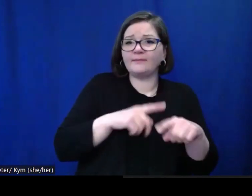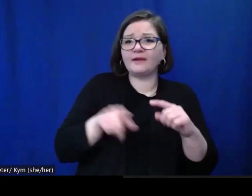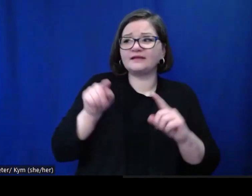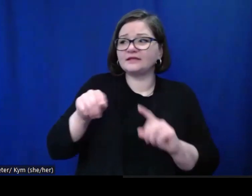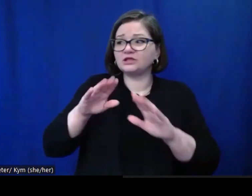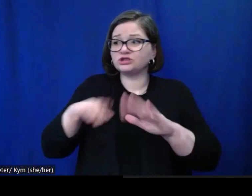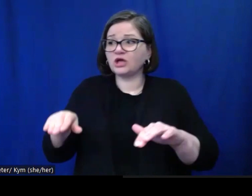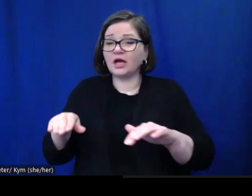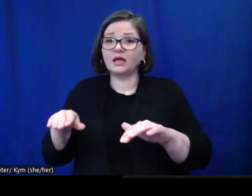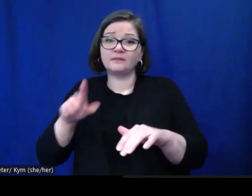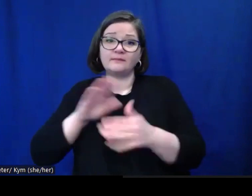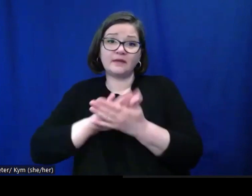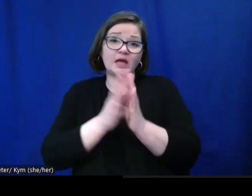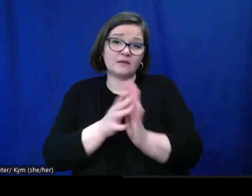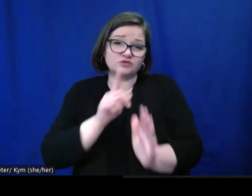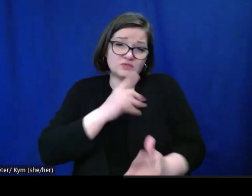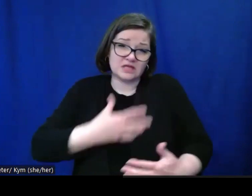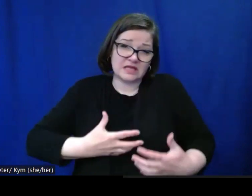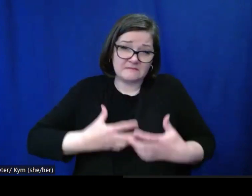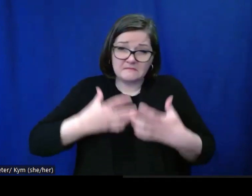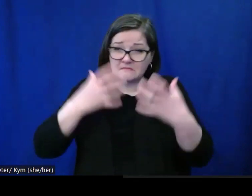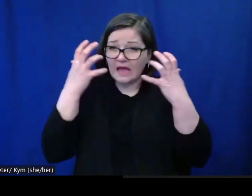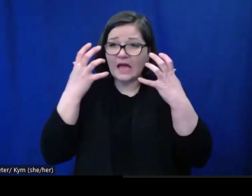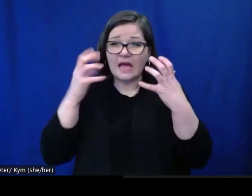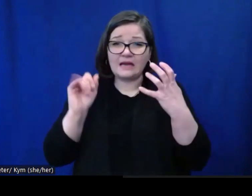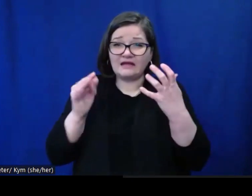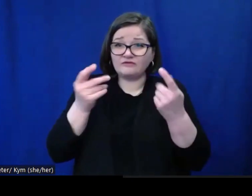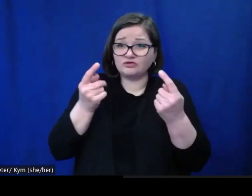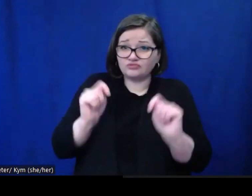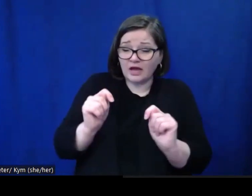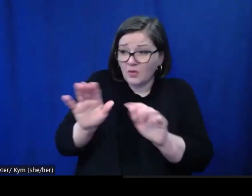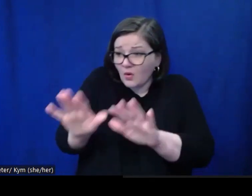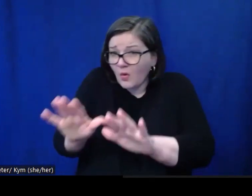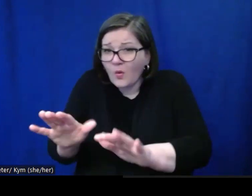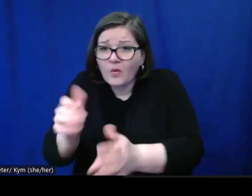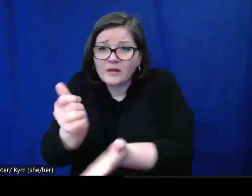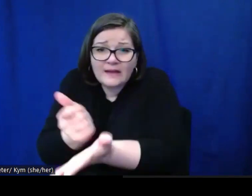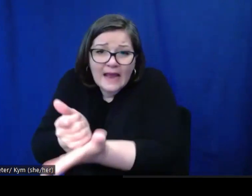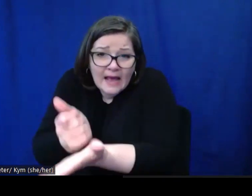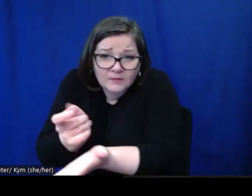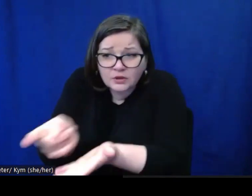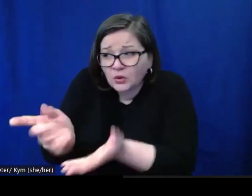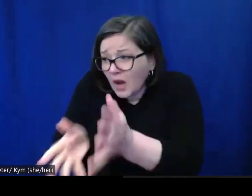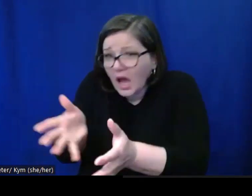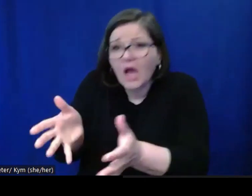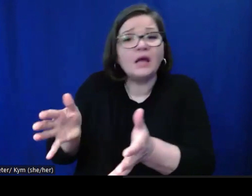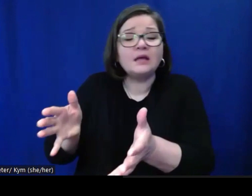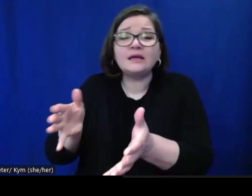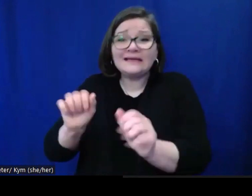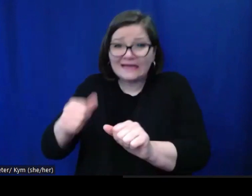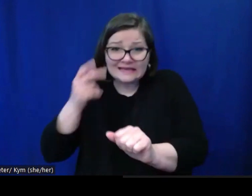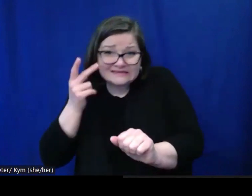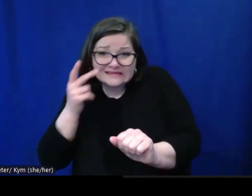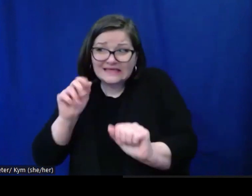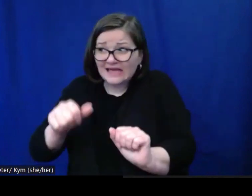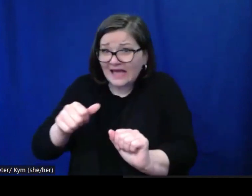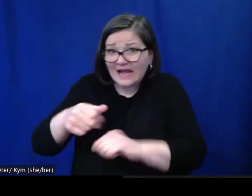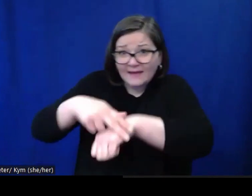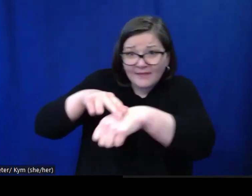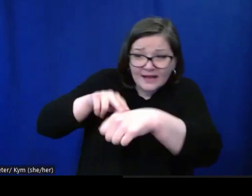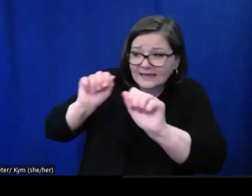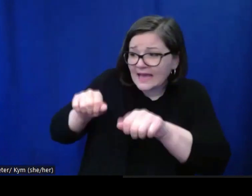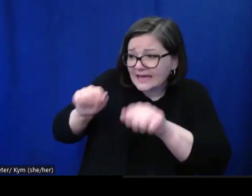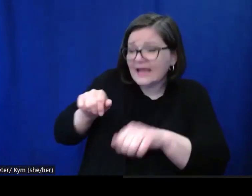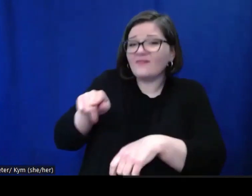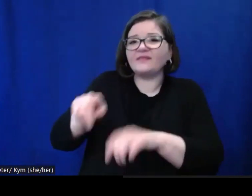child that gets really angry if you start to try to comfort. Well, let me help you with that. Can I see? Can I give you a Band-Aid? This is